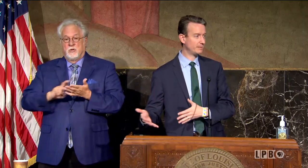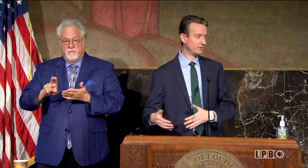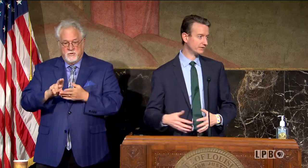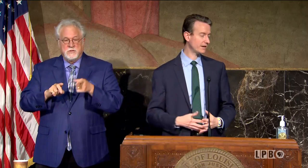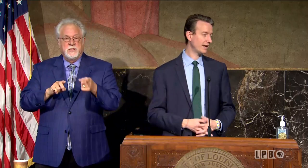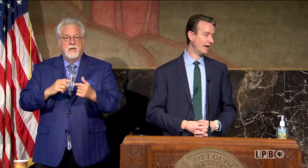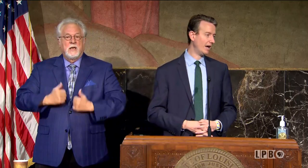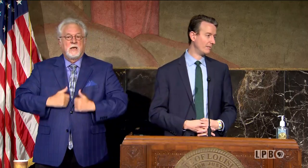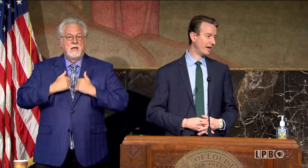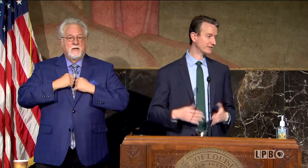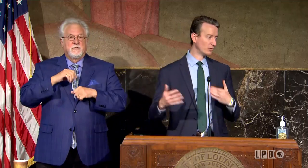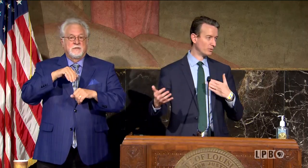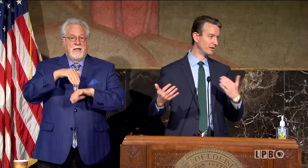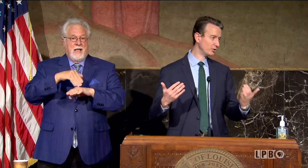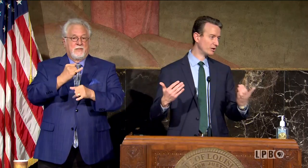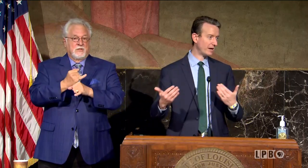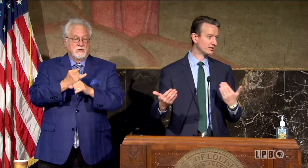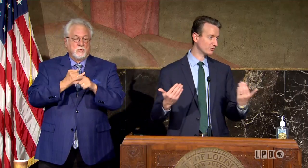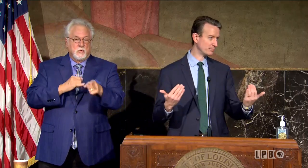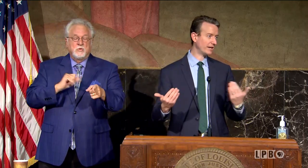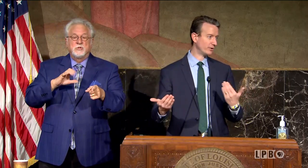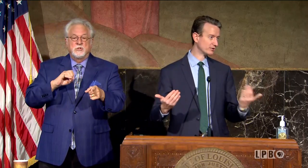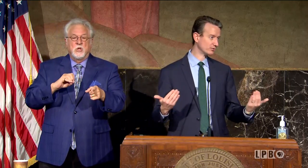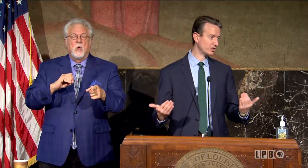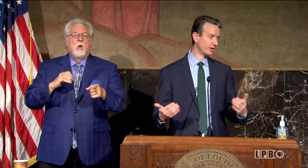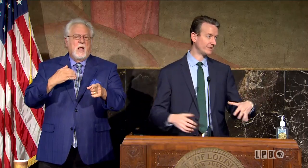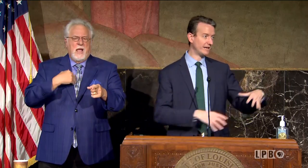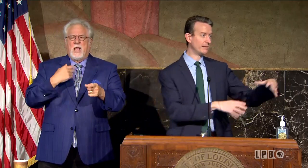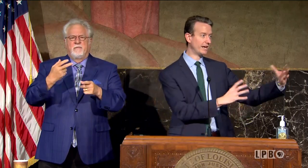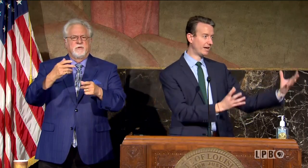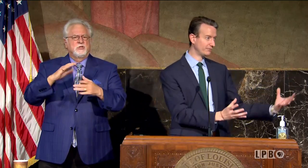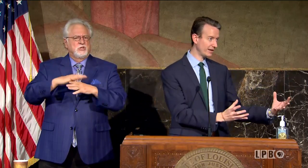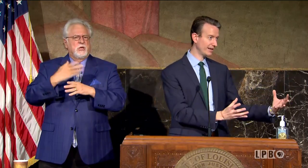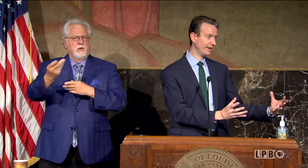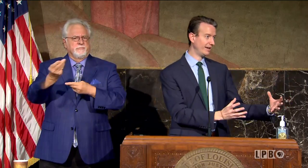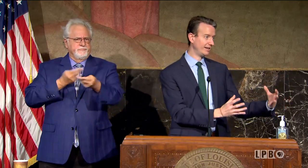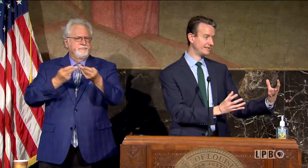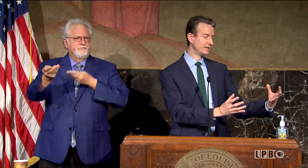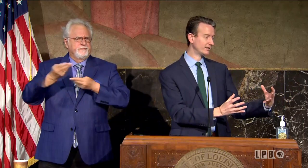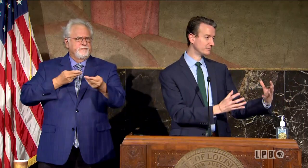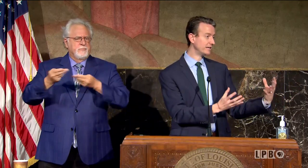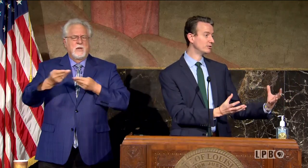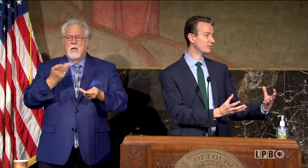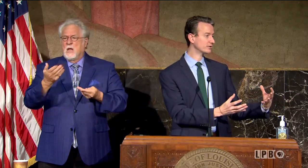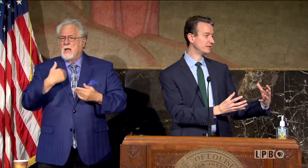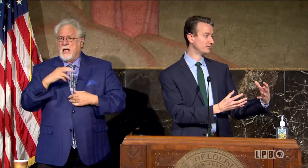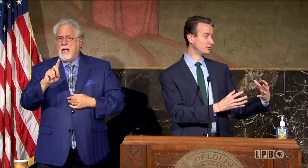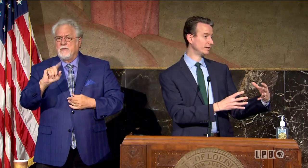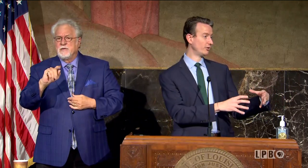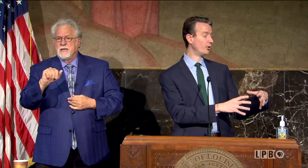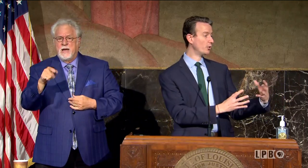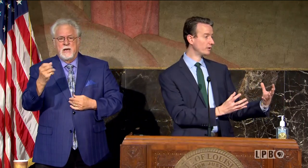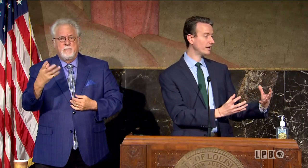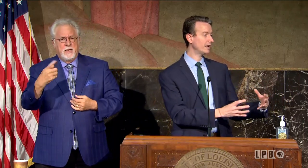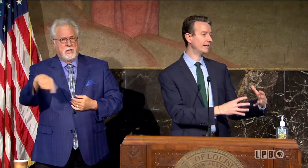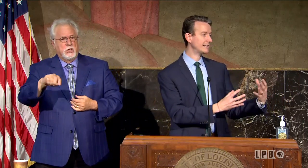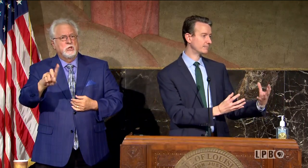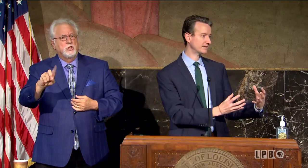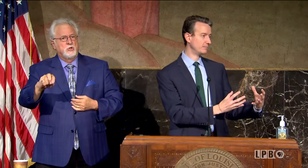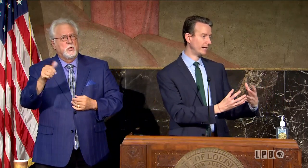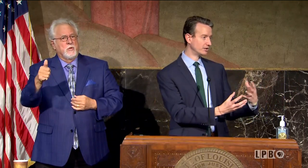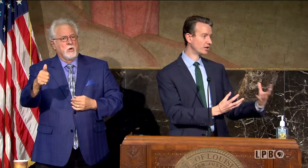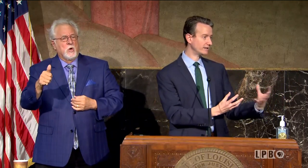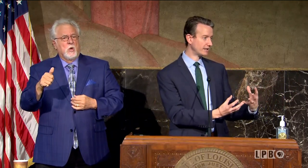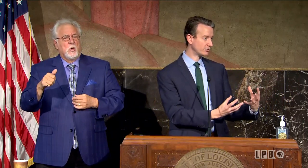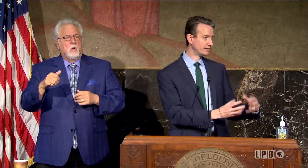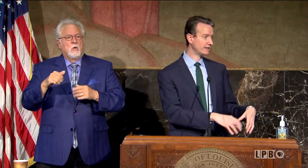on campus. And so you could imagine there's bidirectional sharing. They may have data, because many universities are doing their own attempts